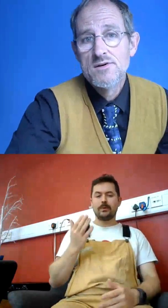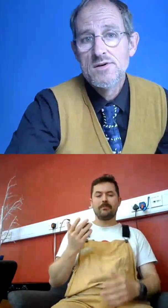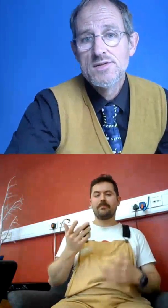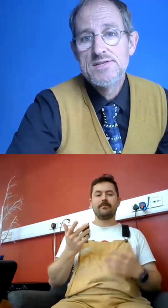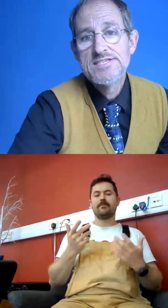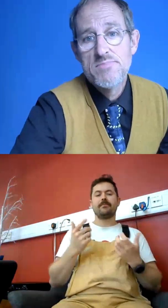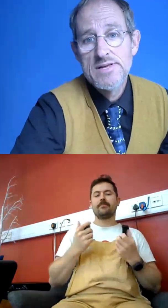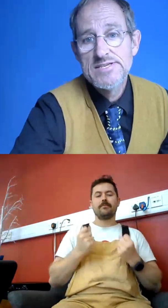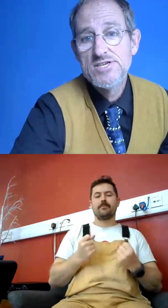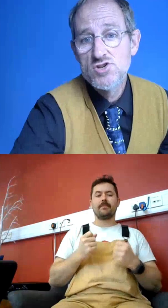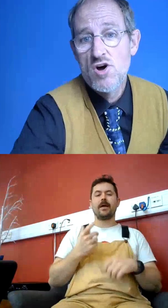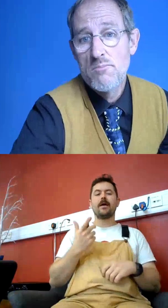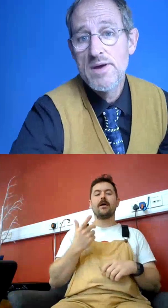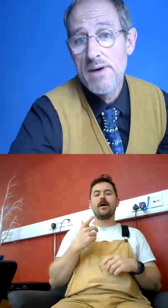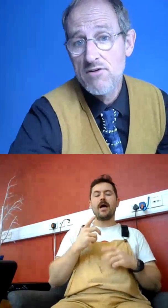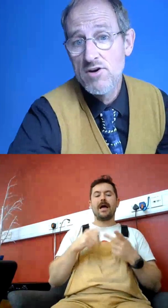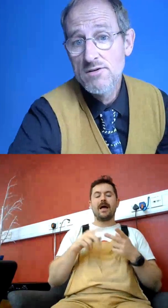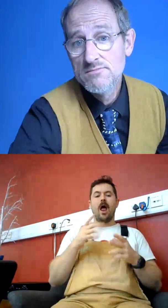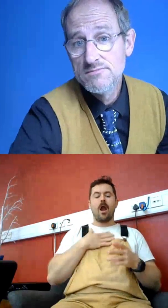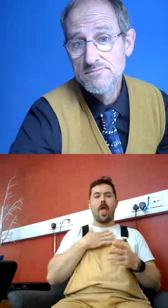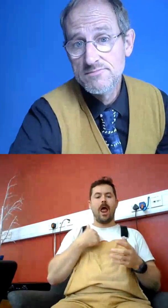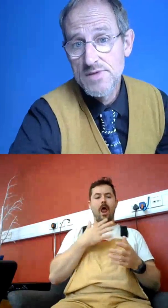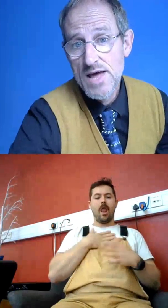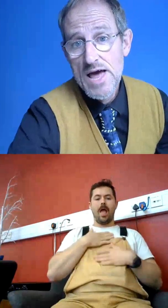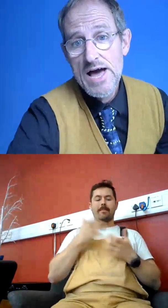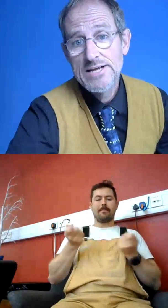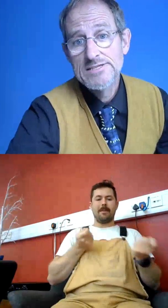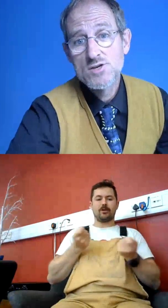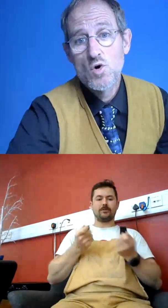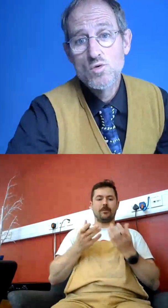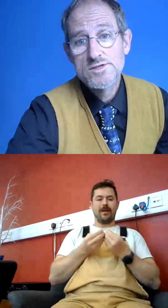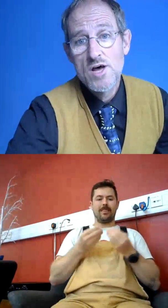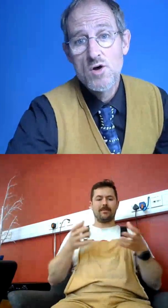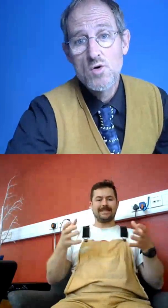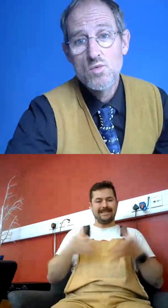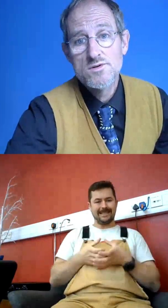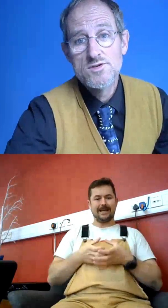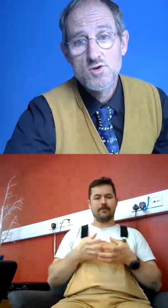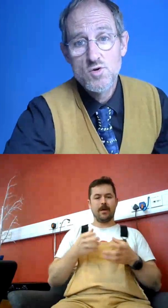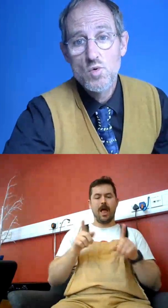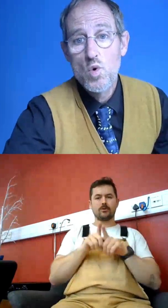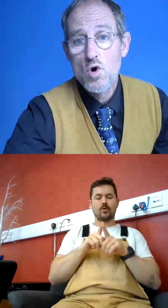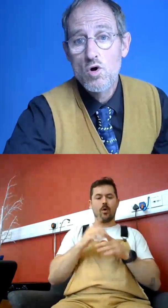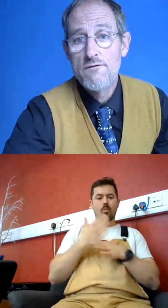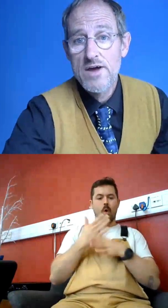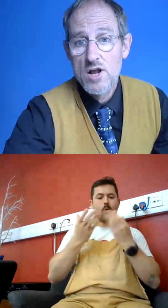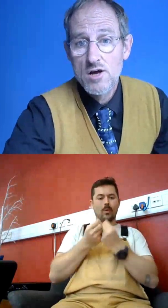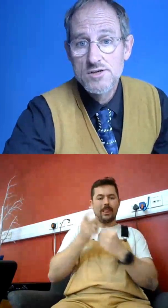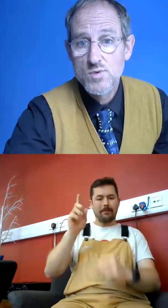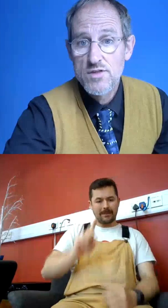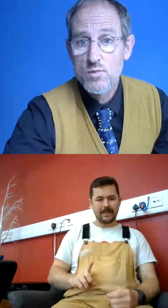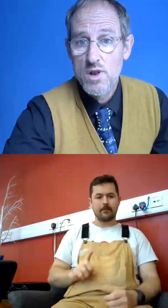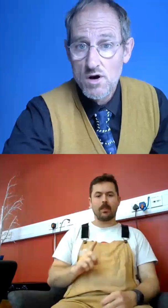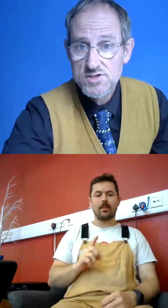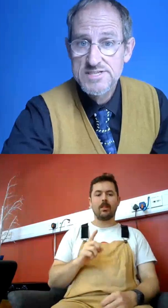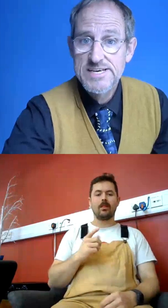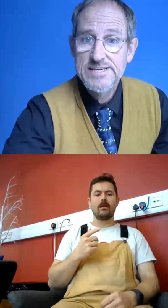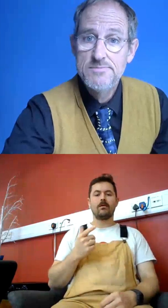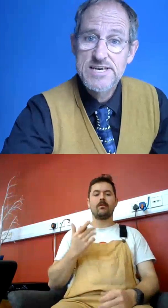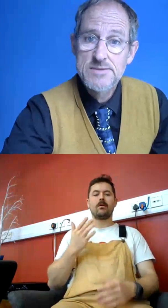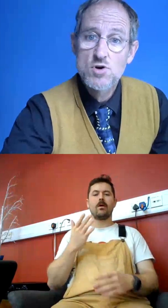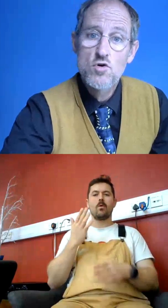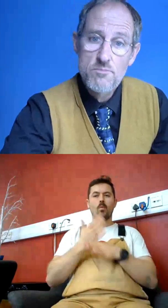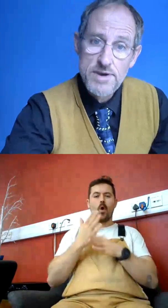my disability should not be a barrier, and also to work very close with